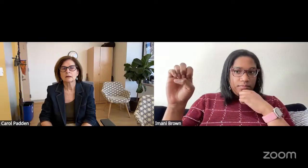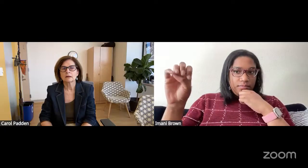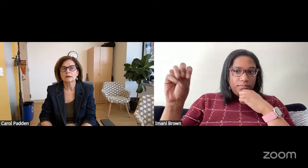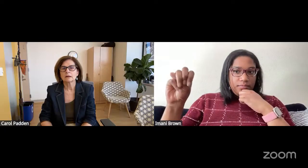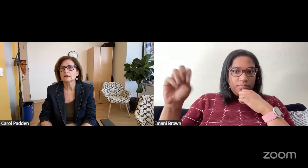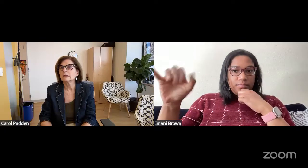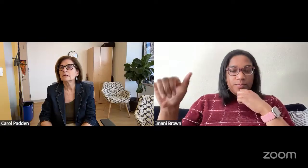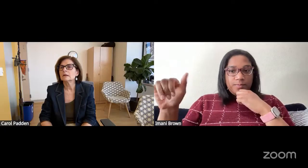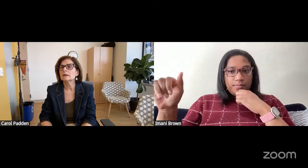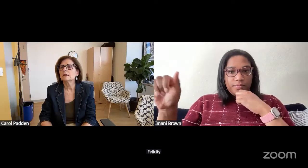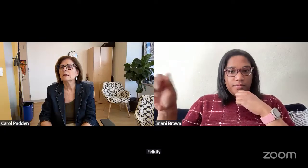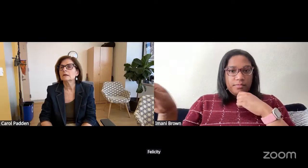Polygamy